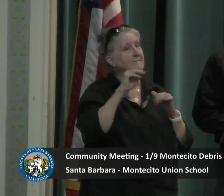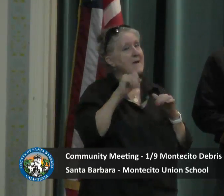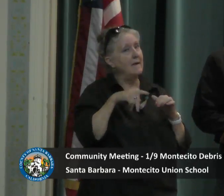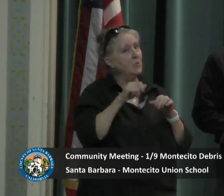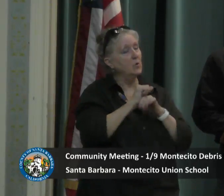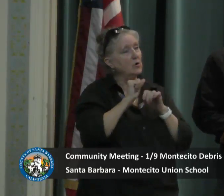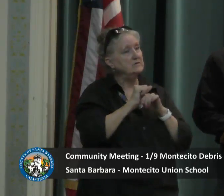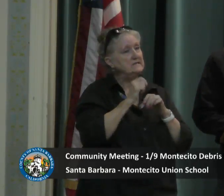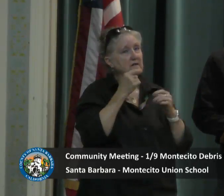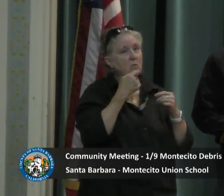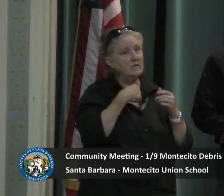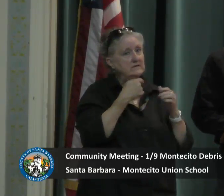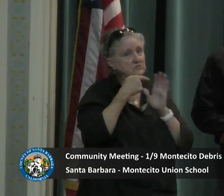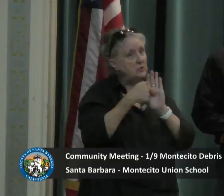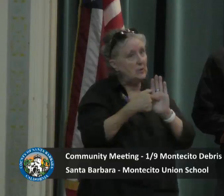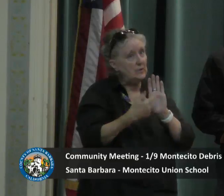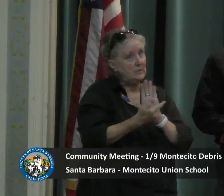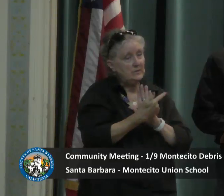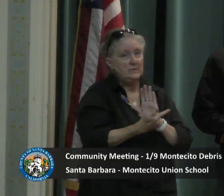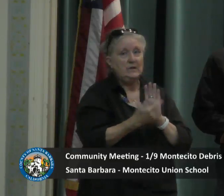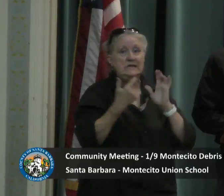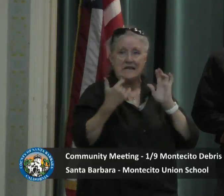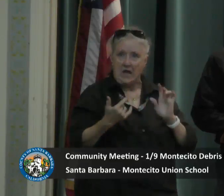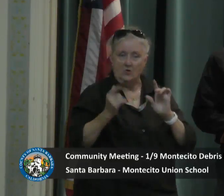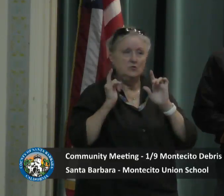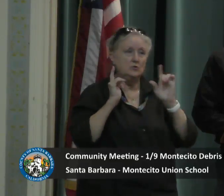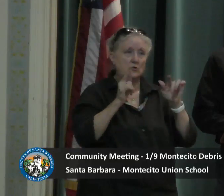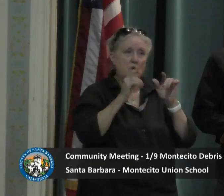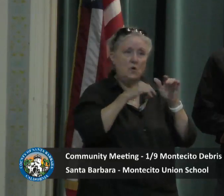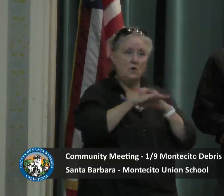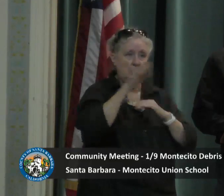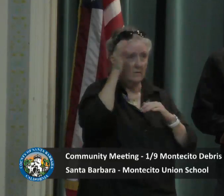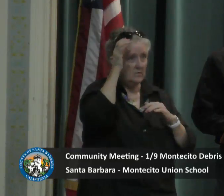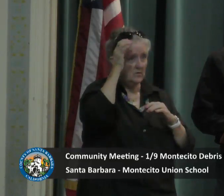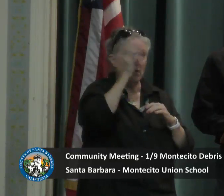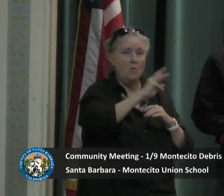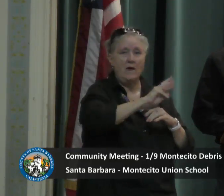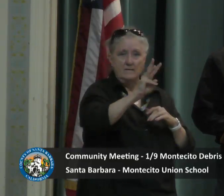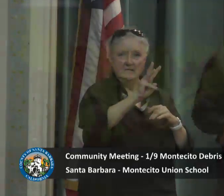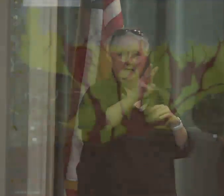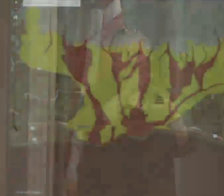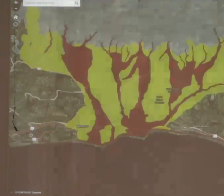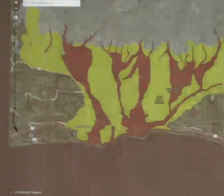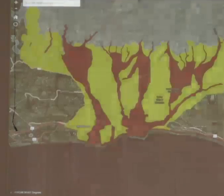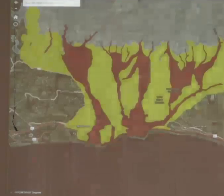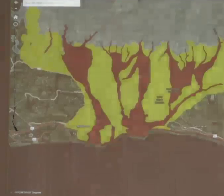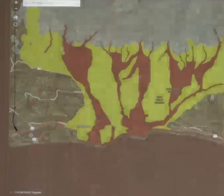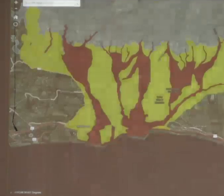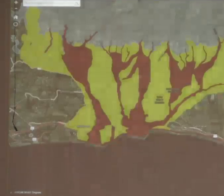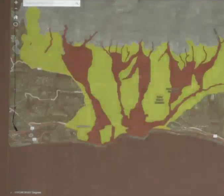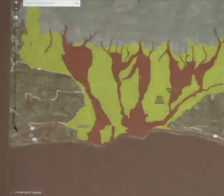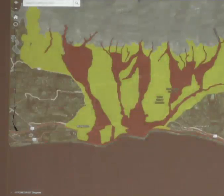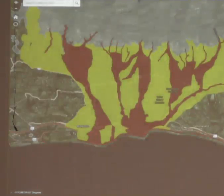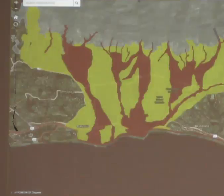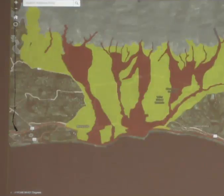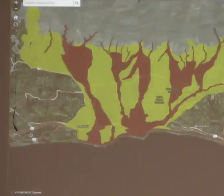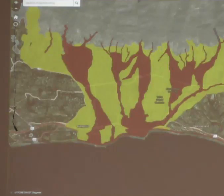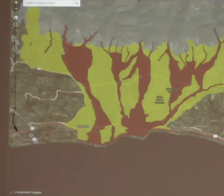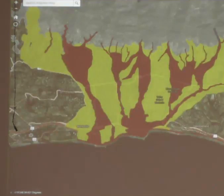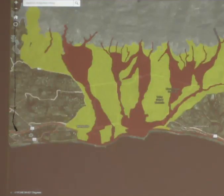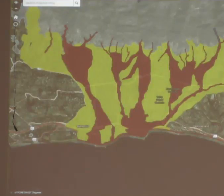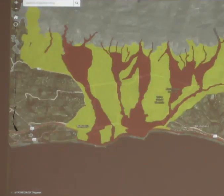and what it is stating. You can now go to the website and type in your address, and you can